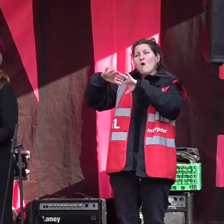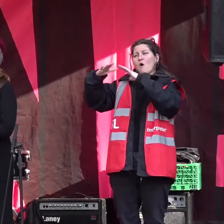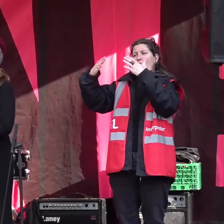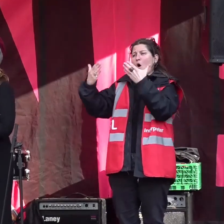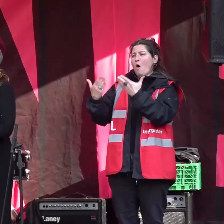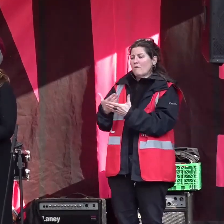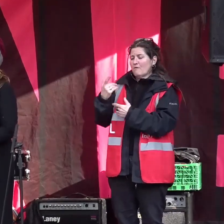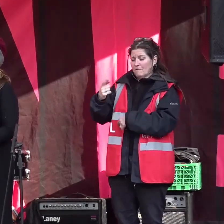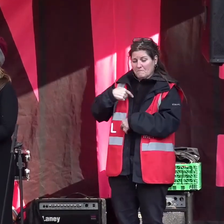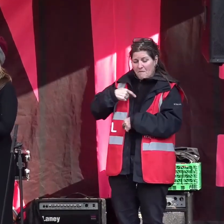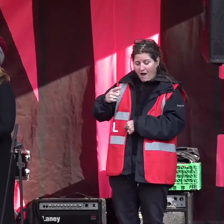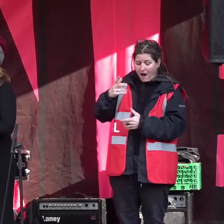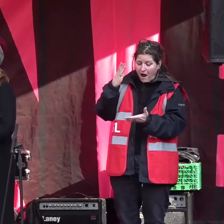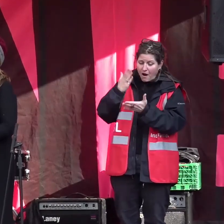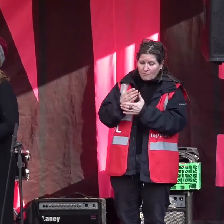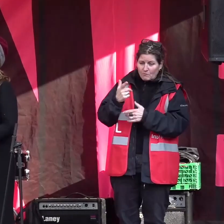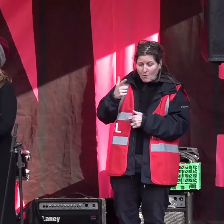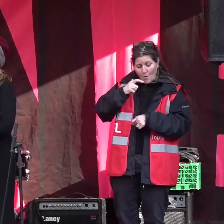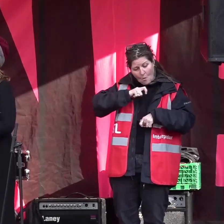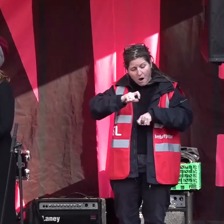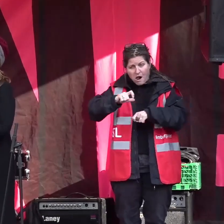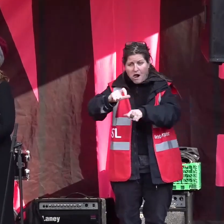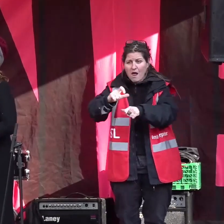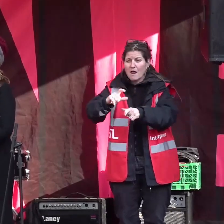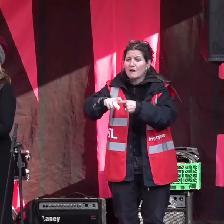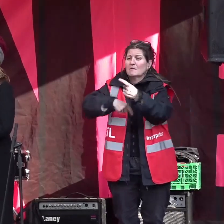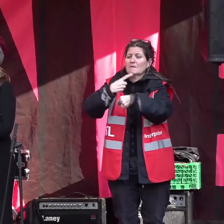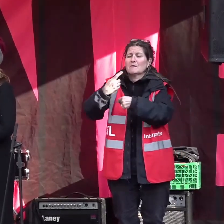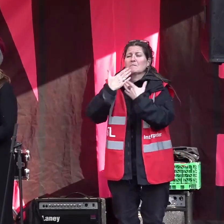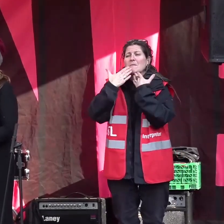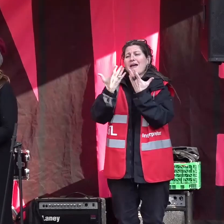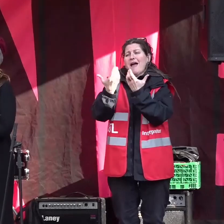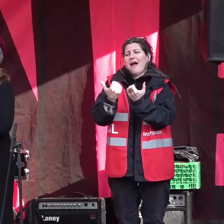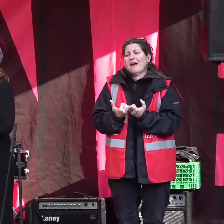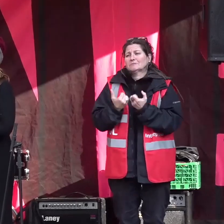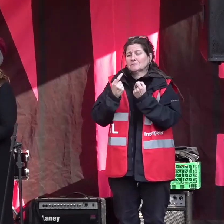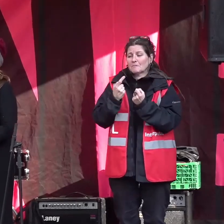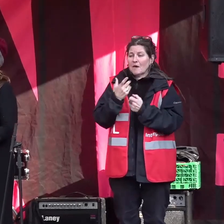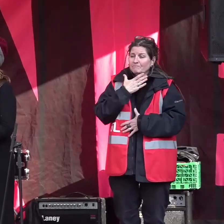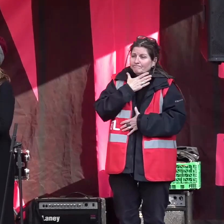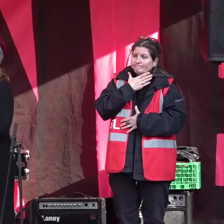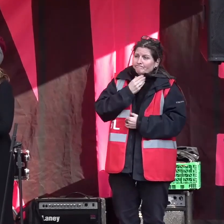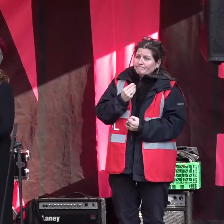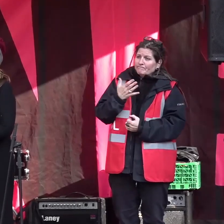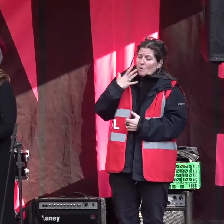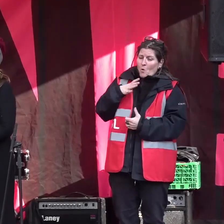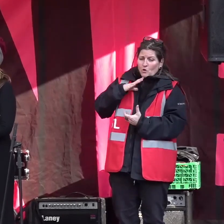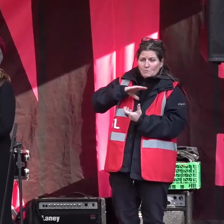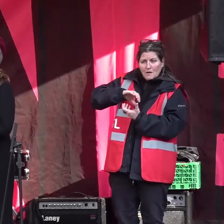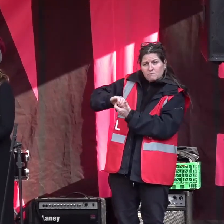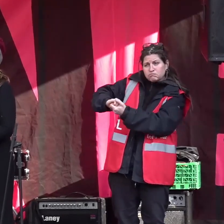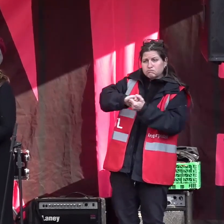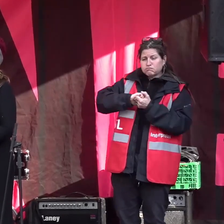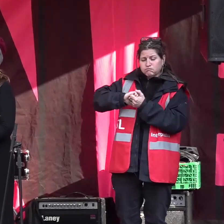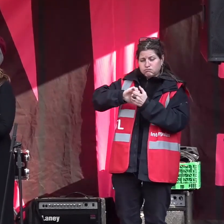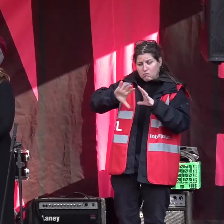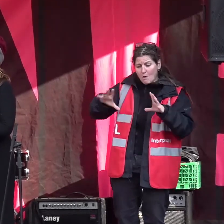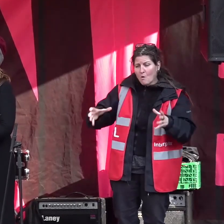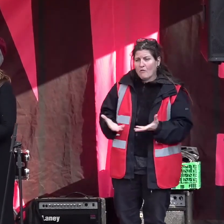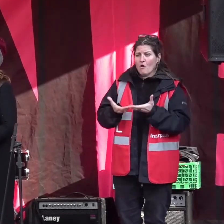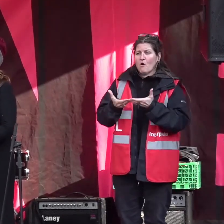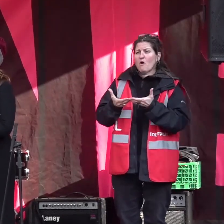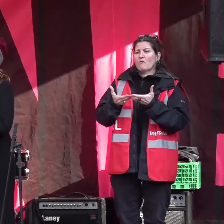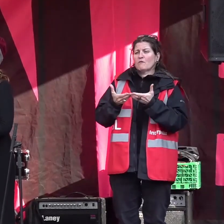I was nearly the end of you. Please accept my desire to be friends with you. Now I